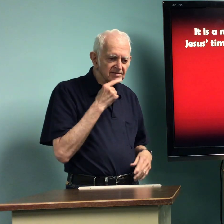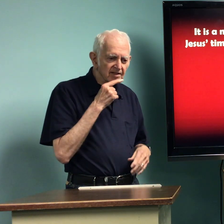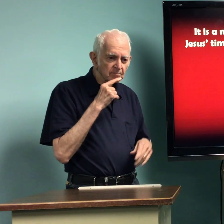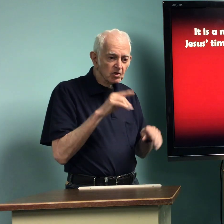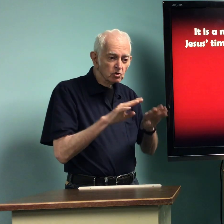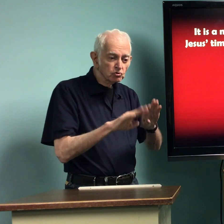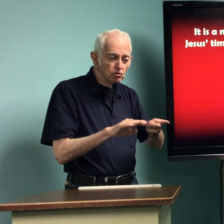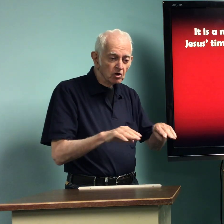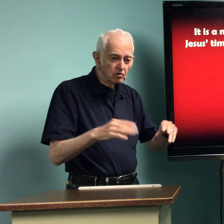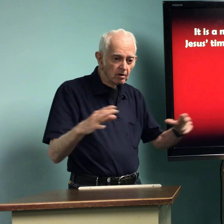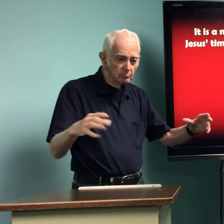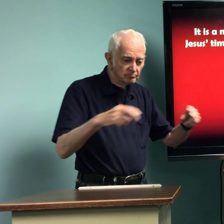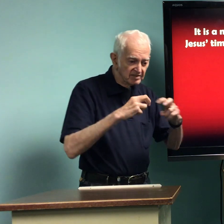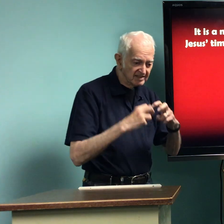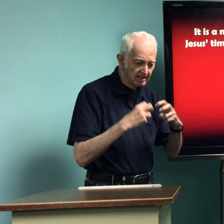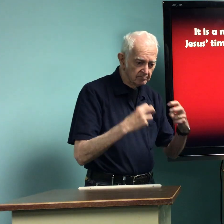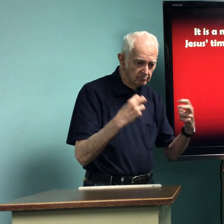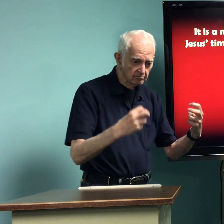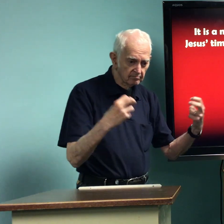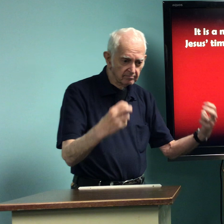that. It said the children would come and sit.